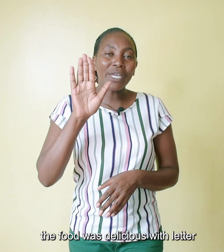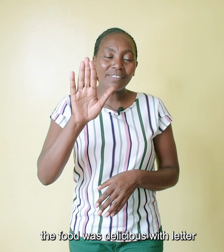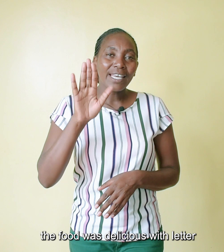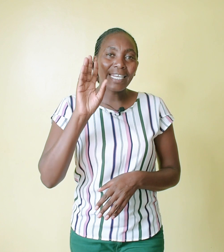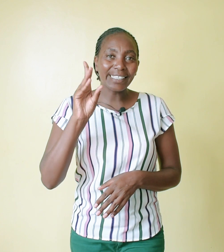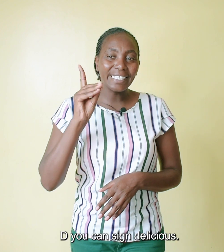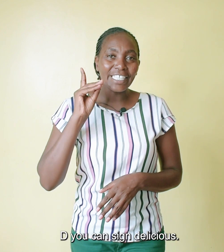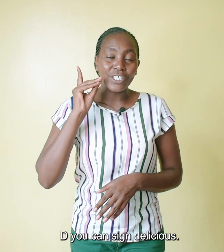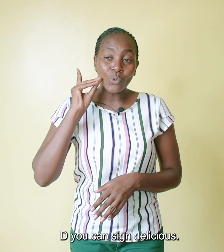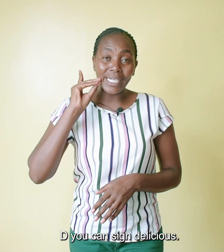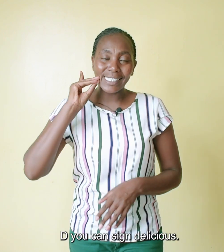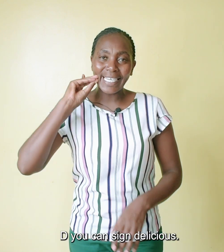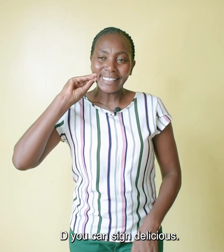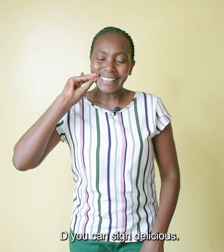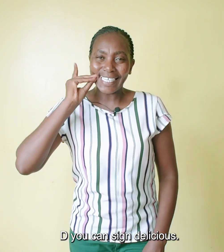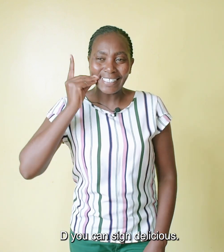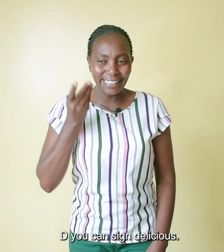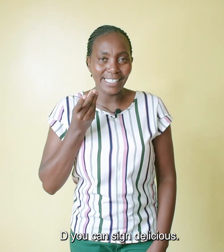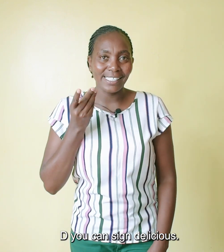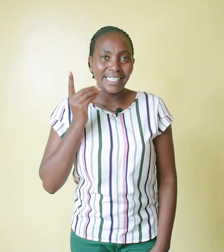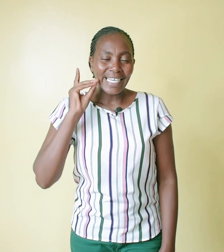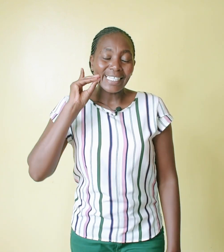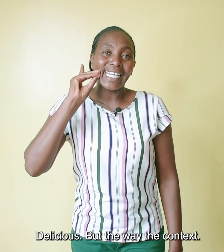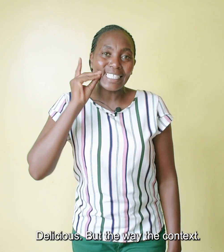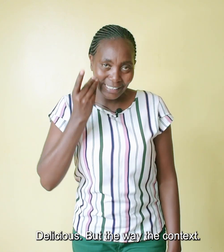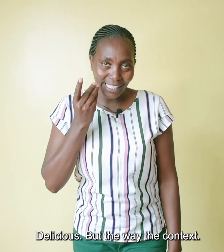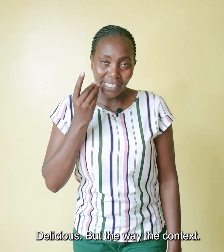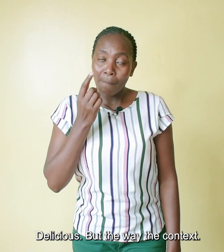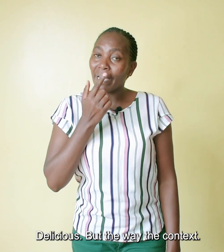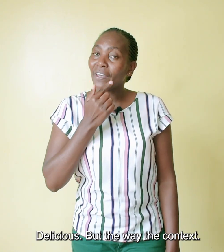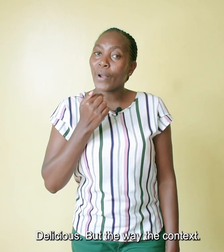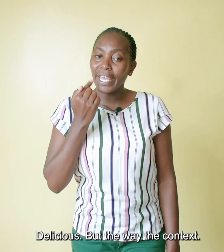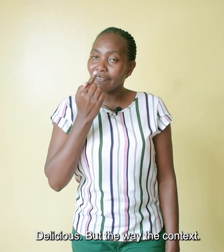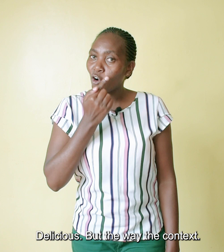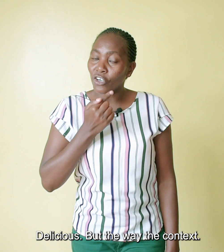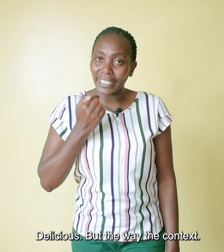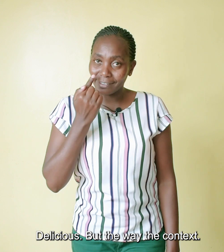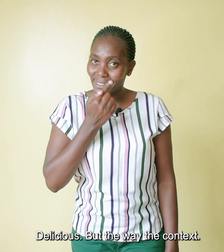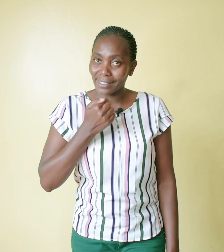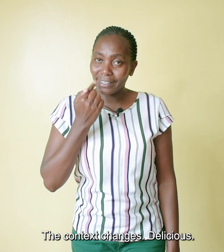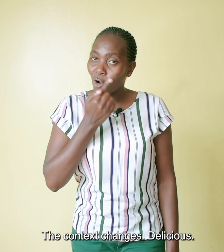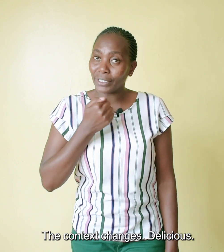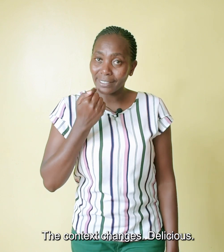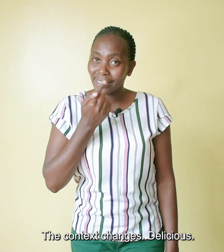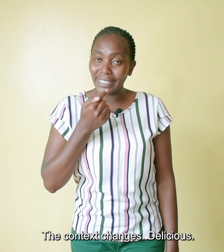with letter D, you can sign delicious. Delicious. But the way, the context